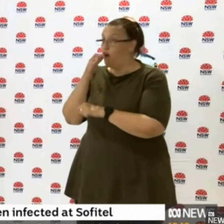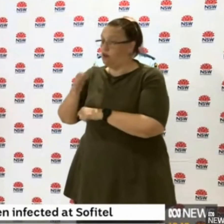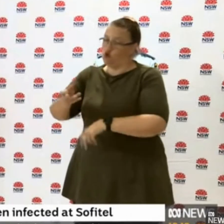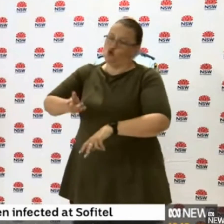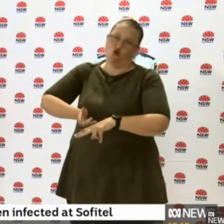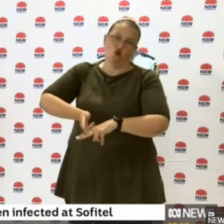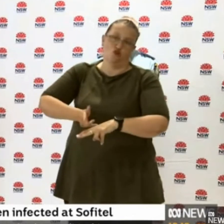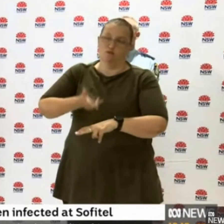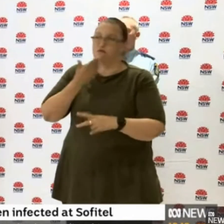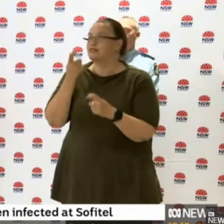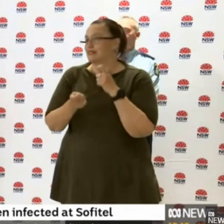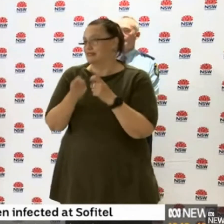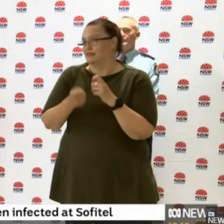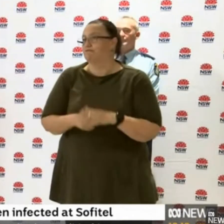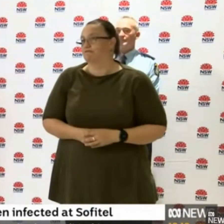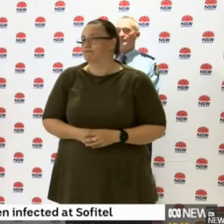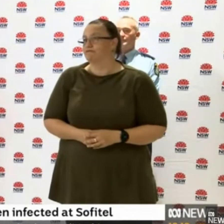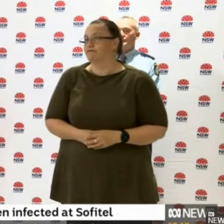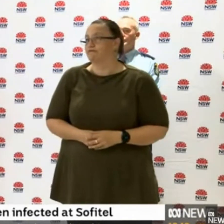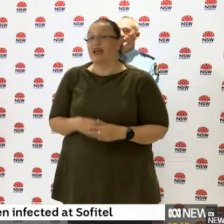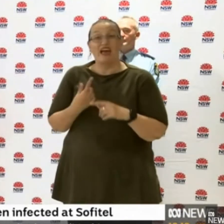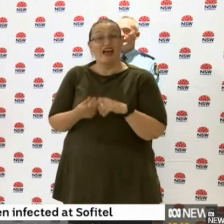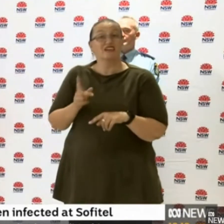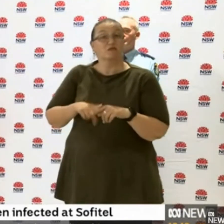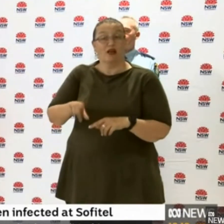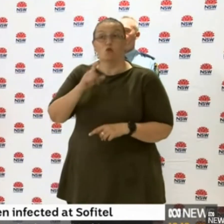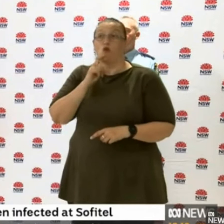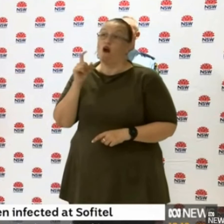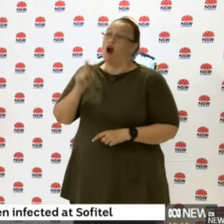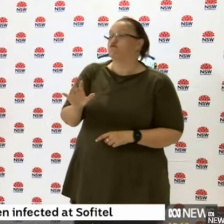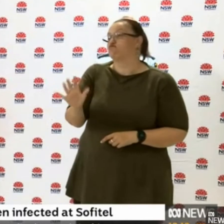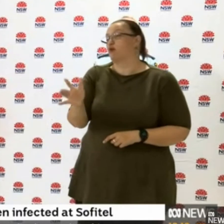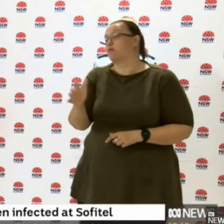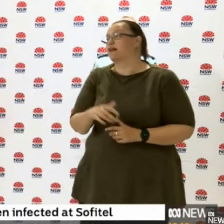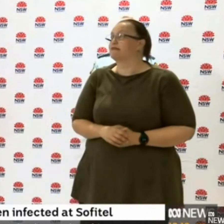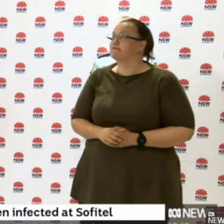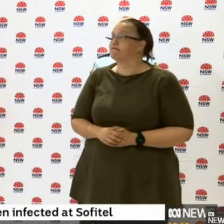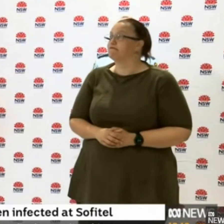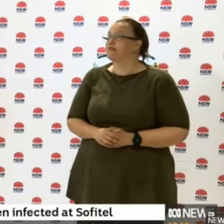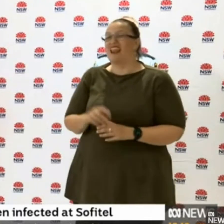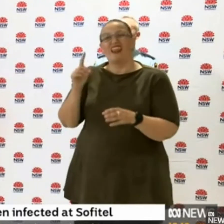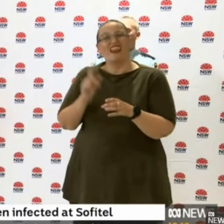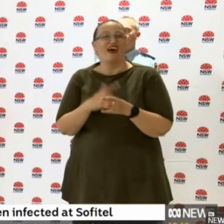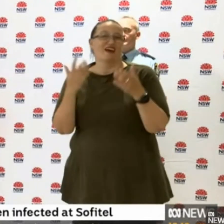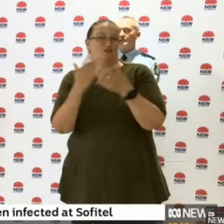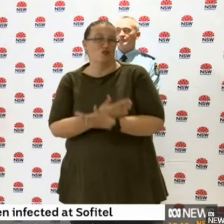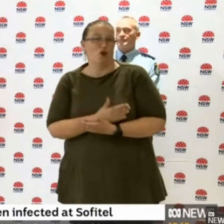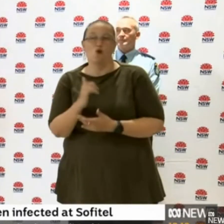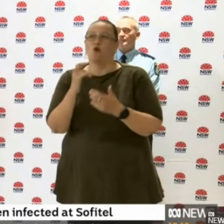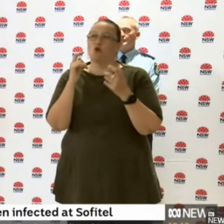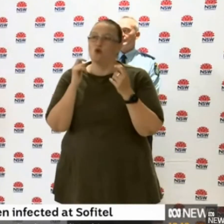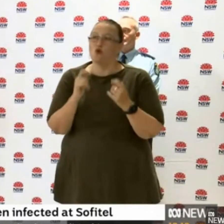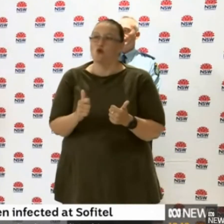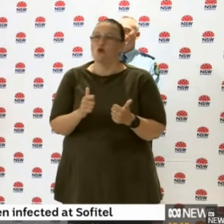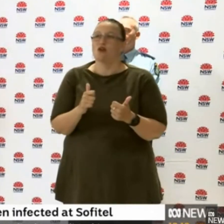that at some time in the next, possibly very late into the evening or very